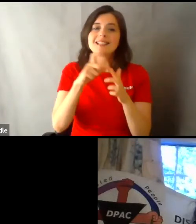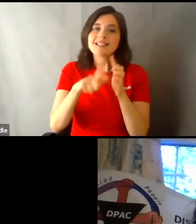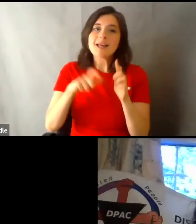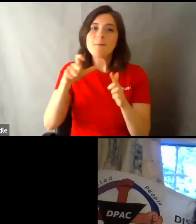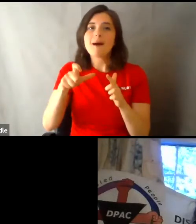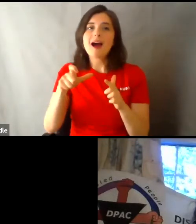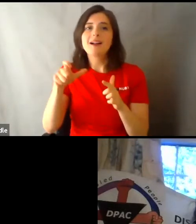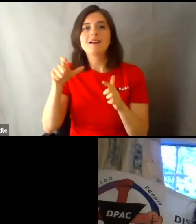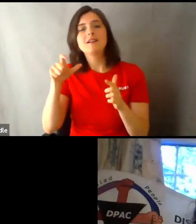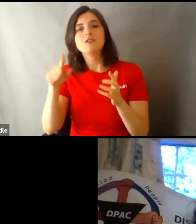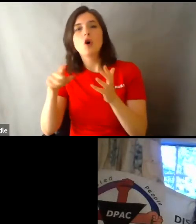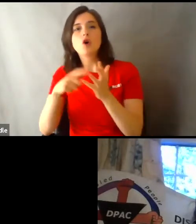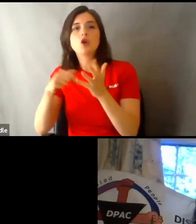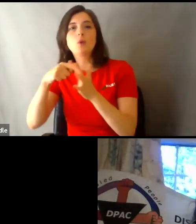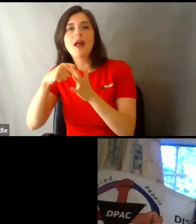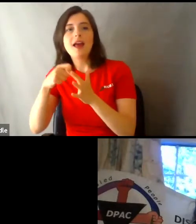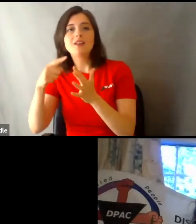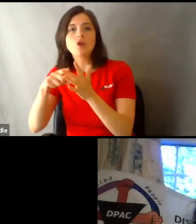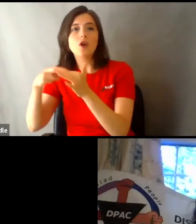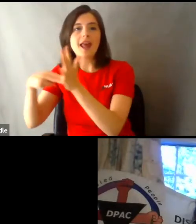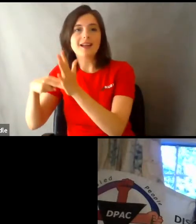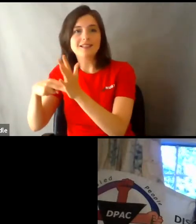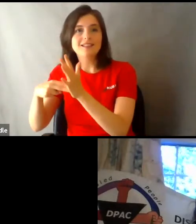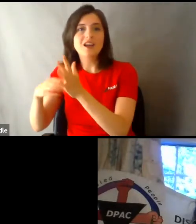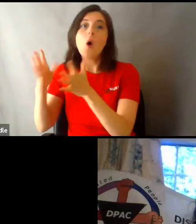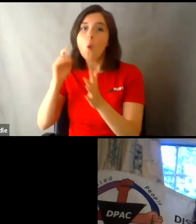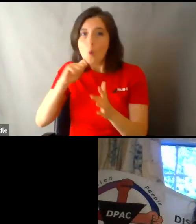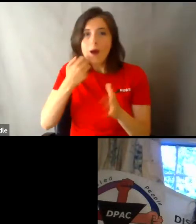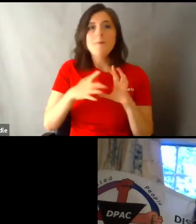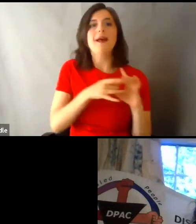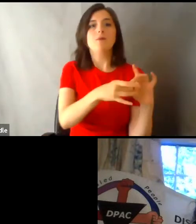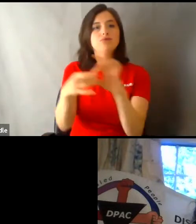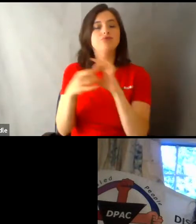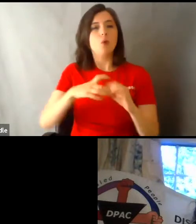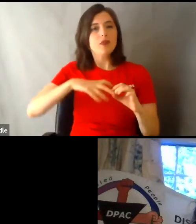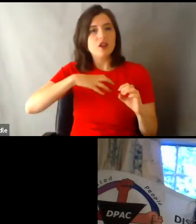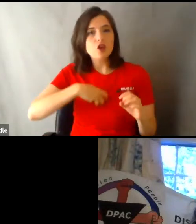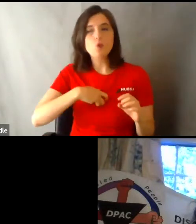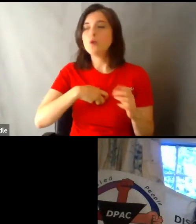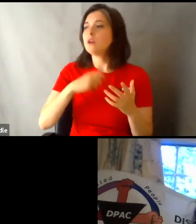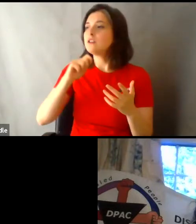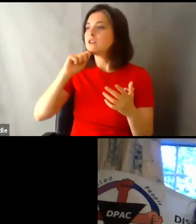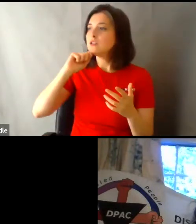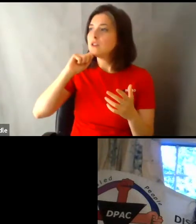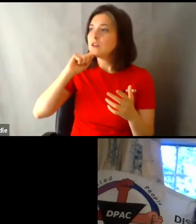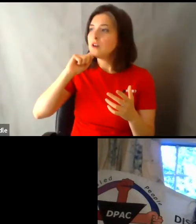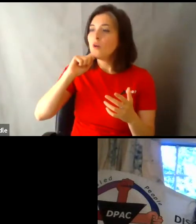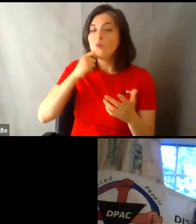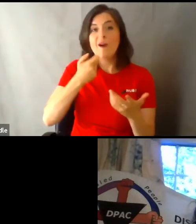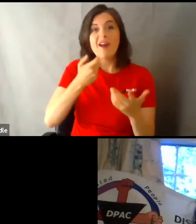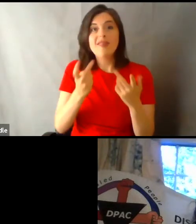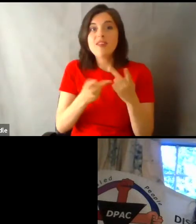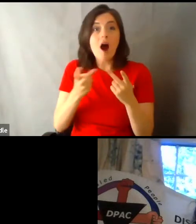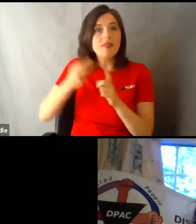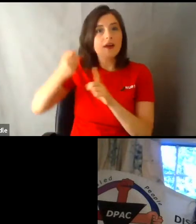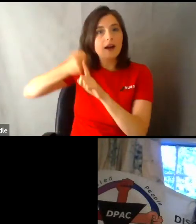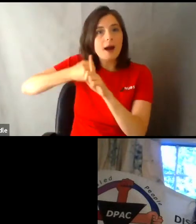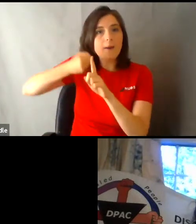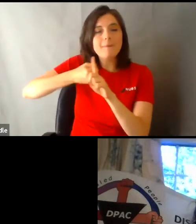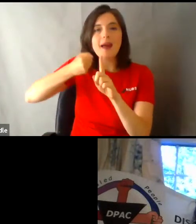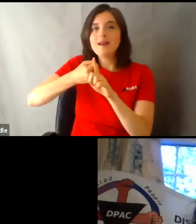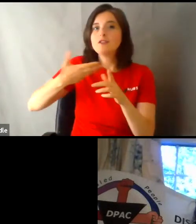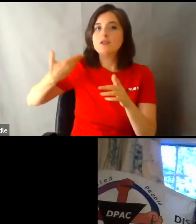info@dpac.uk.net, we're going to be working along with the unions, along with the existing umbrella campaigns, along with